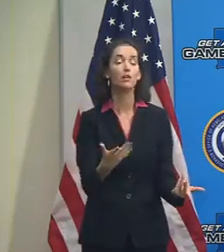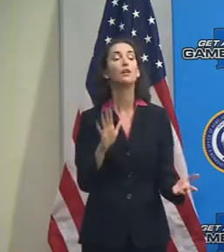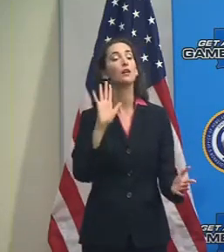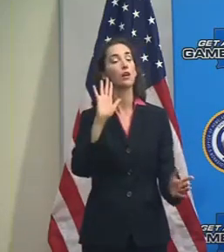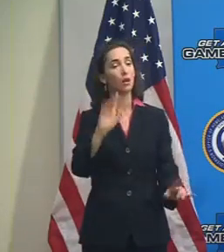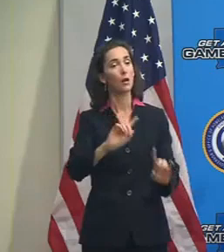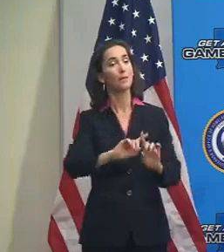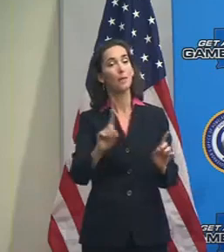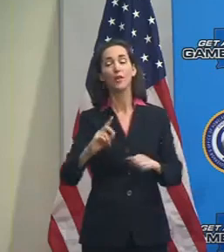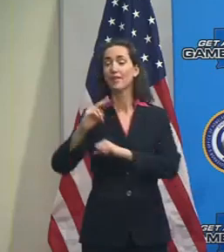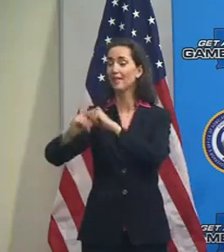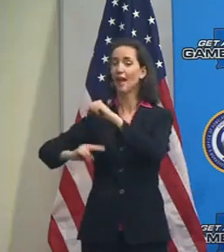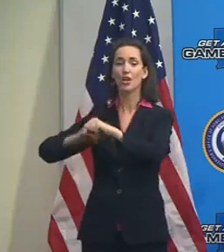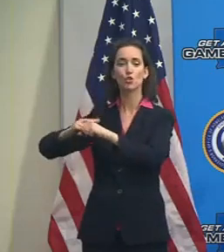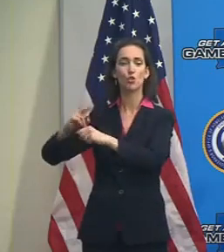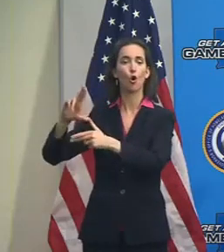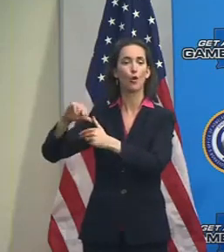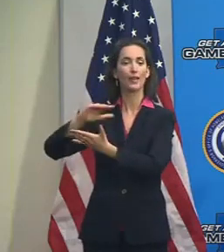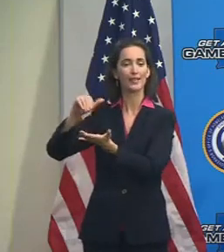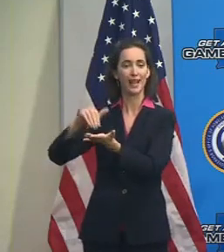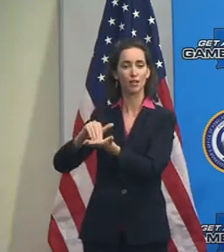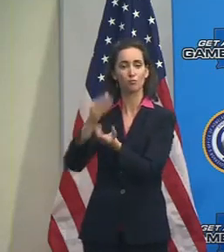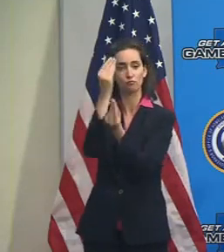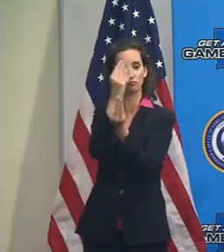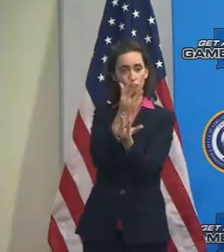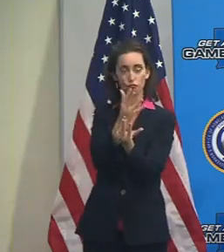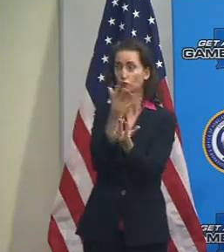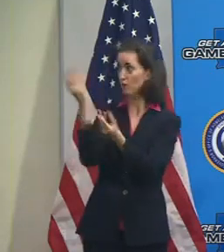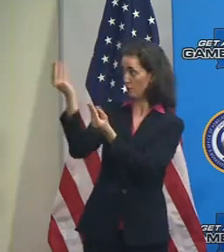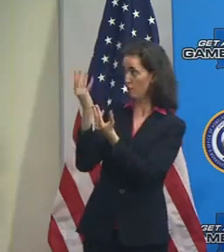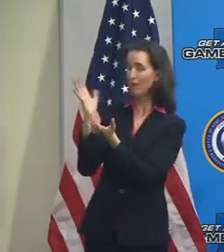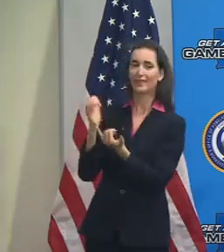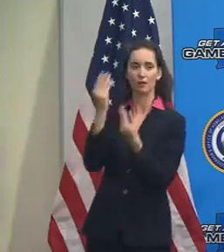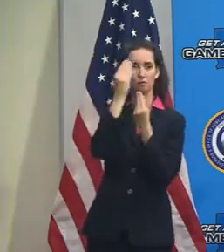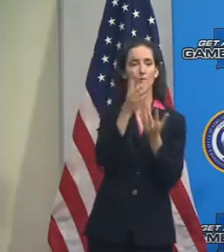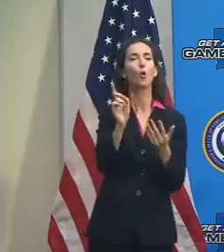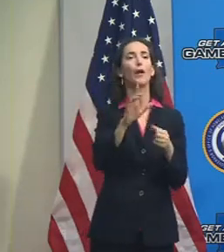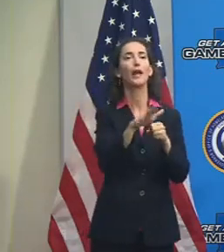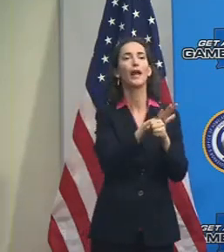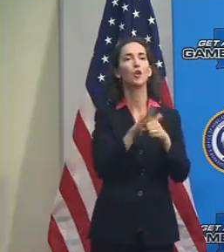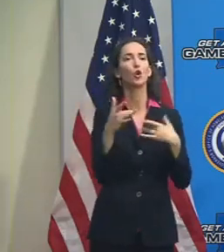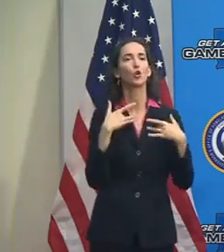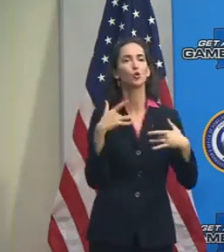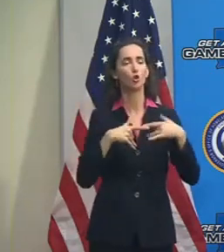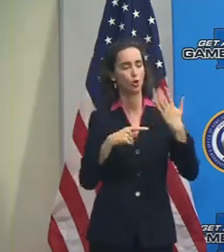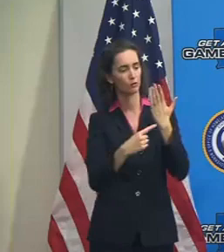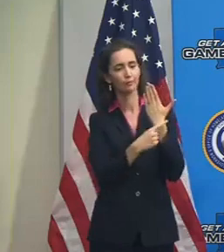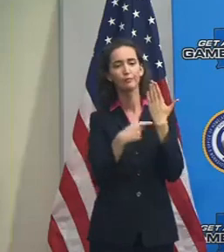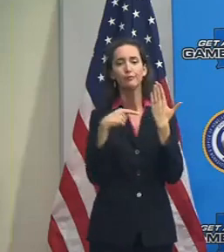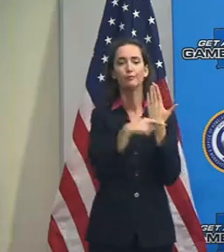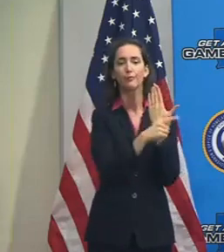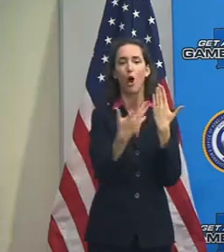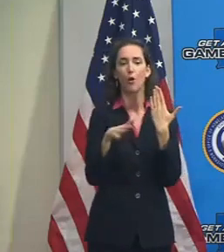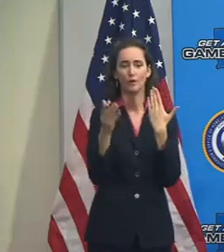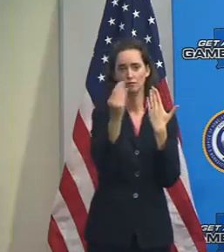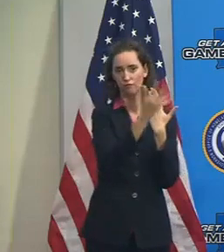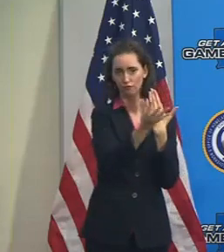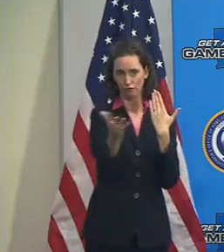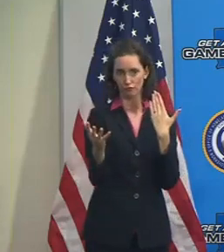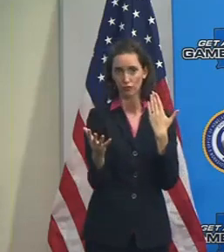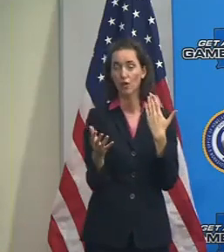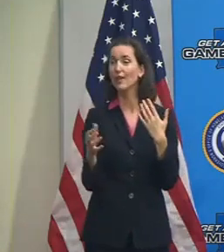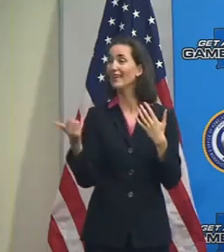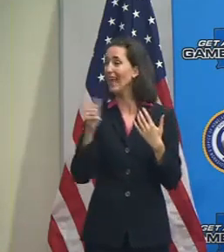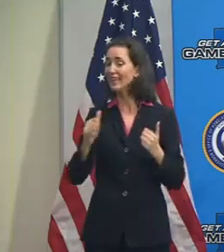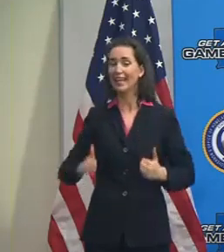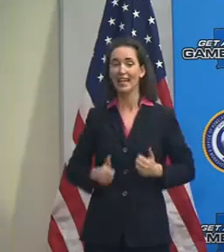is what the National Hurricane Center has put out. I can say that these are the areas of the greatest concern. And for those of anyone who's in any kind of